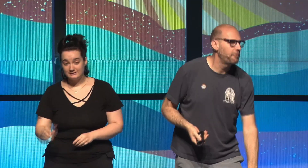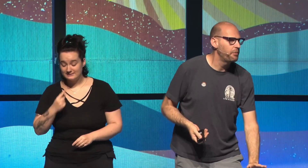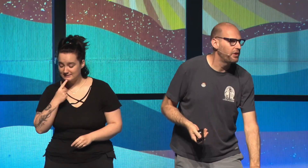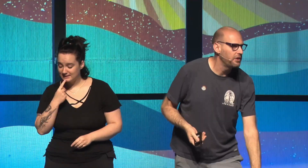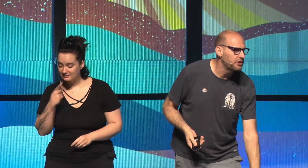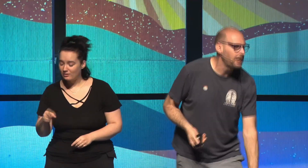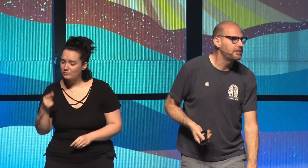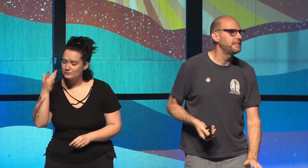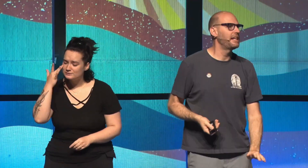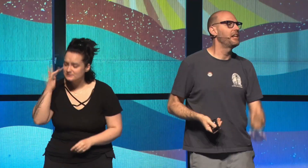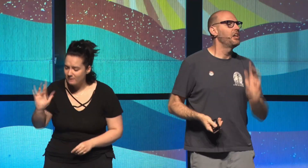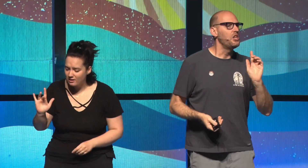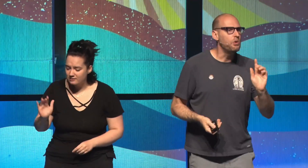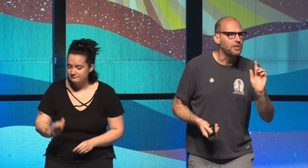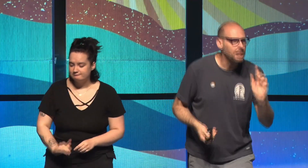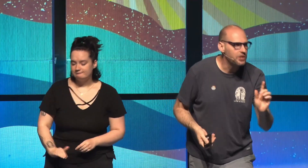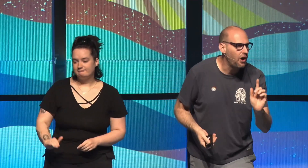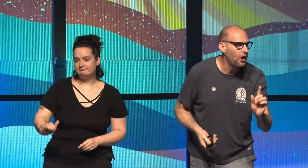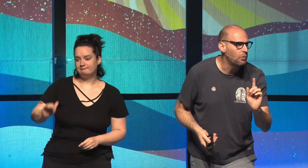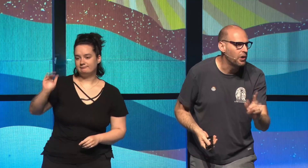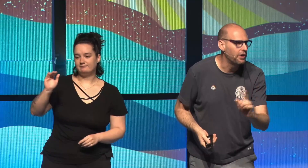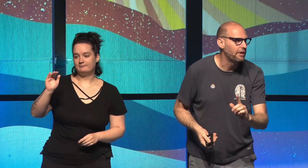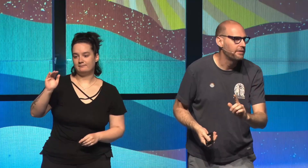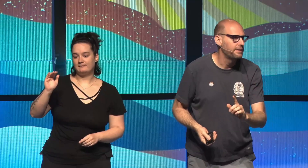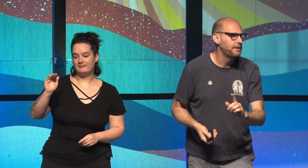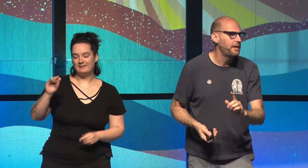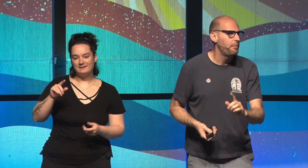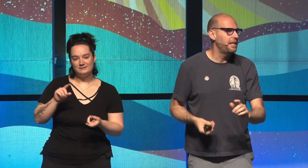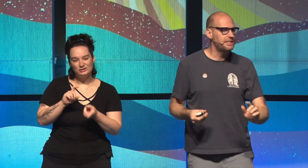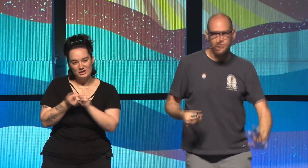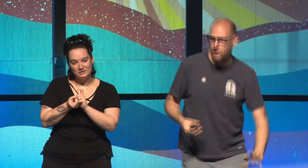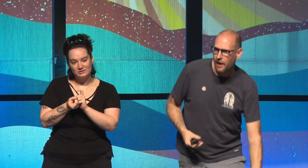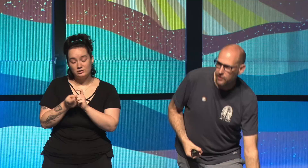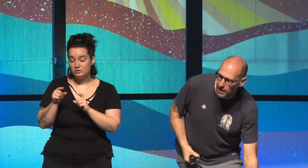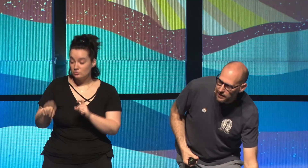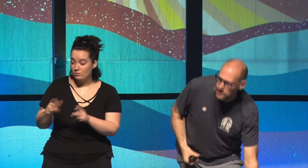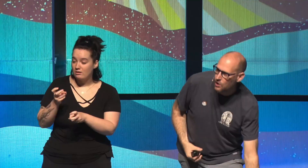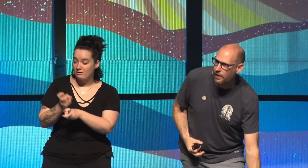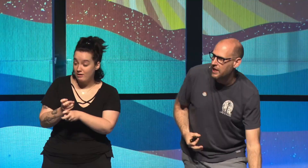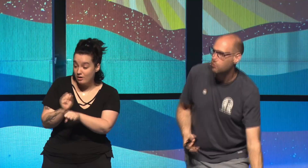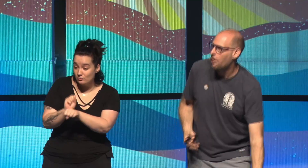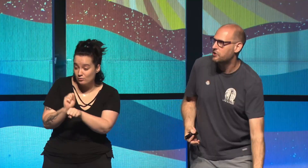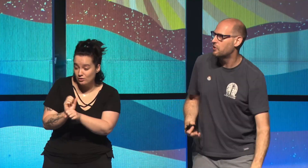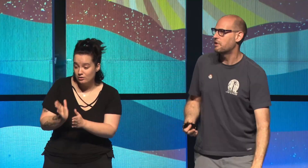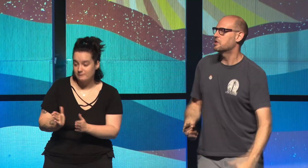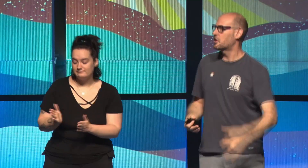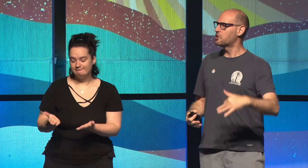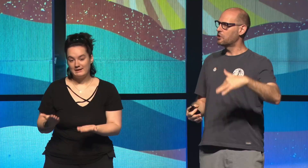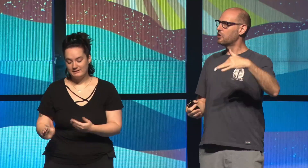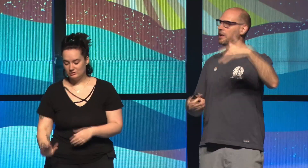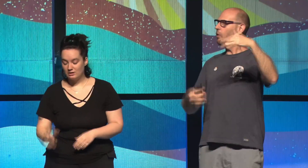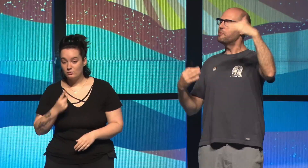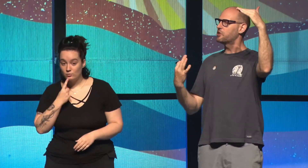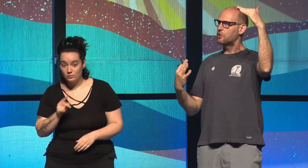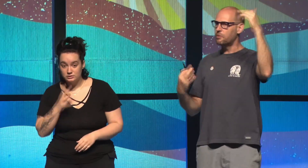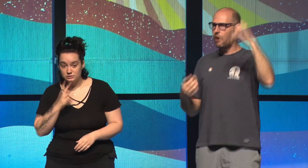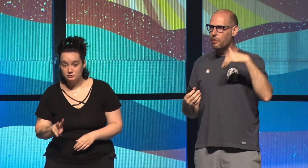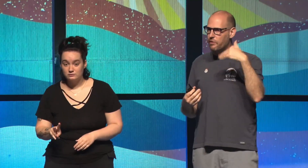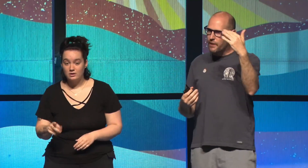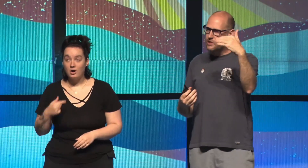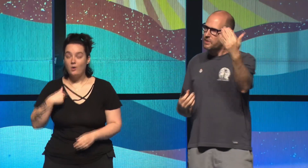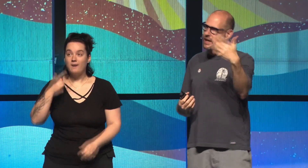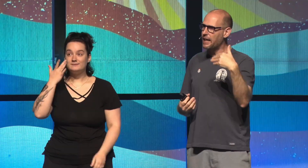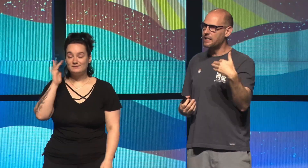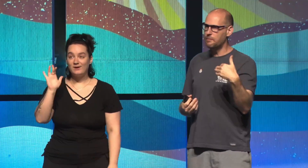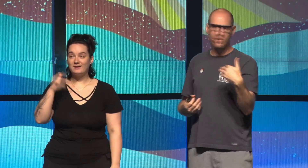raising them from a little child to say, you are such a hard worker. Because if a child at age 1, 2, 3 starts learning, oh, I'm just so smart,